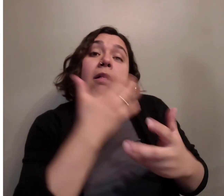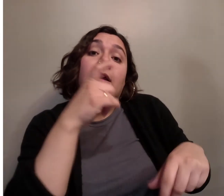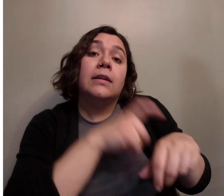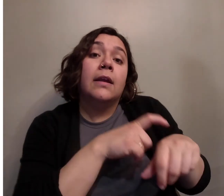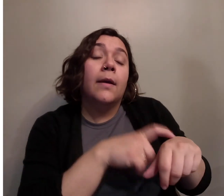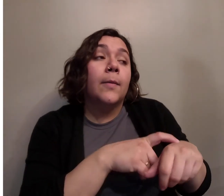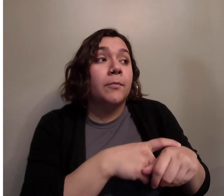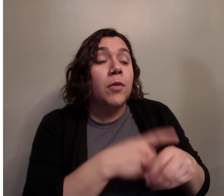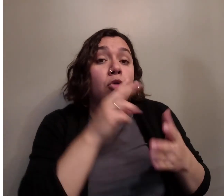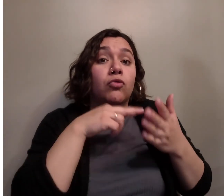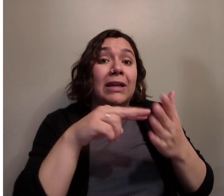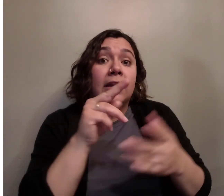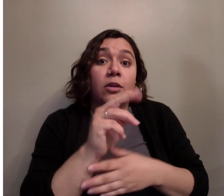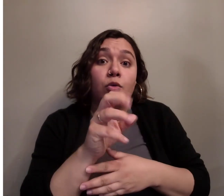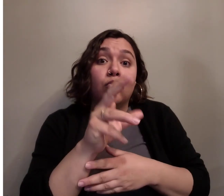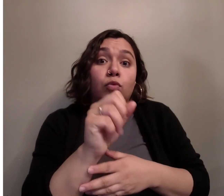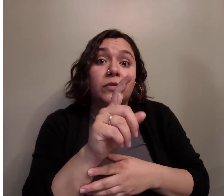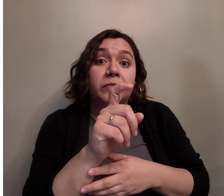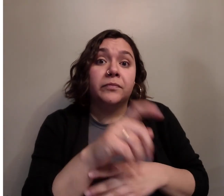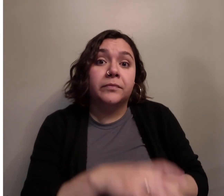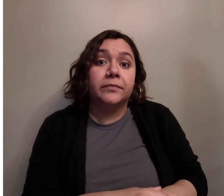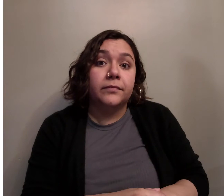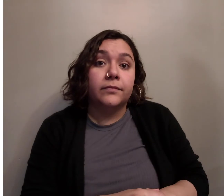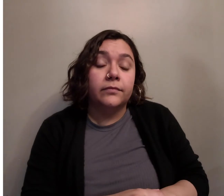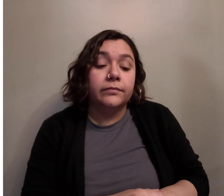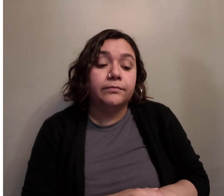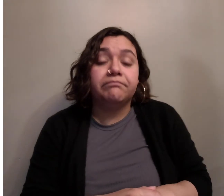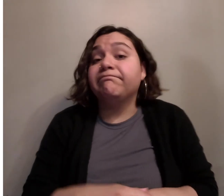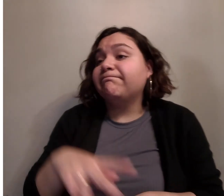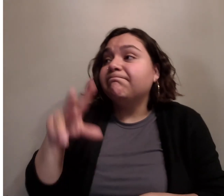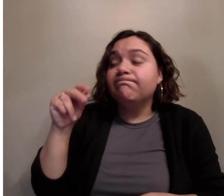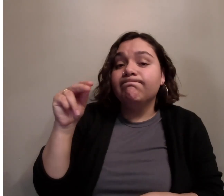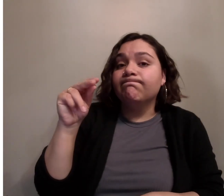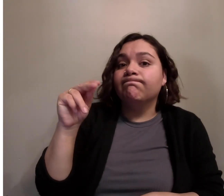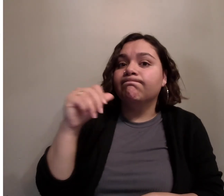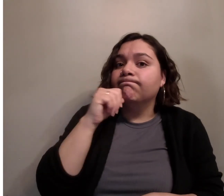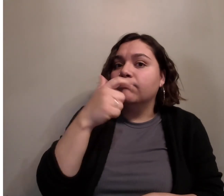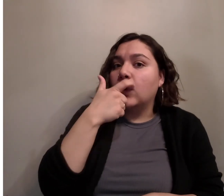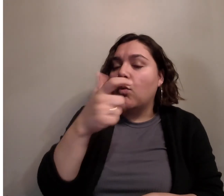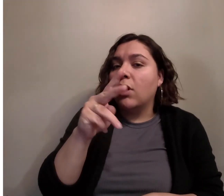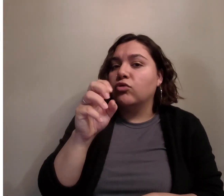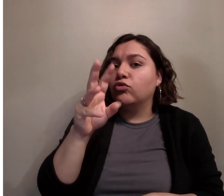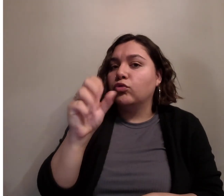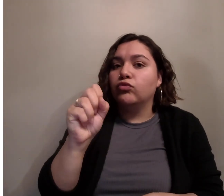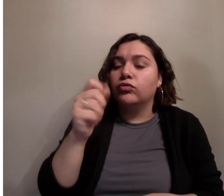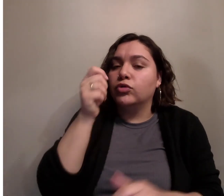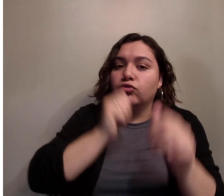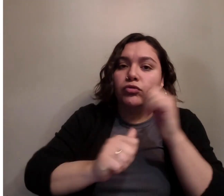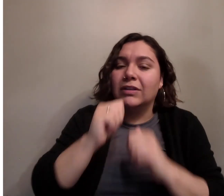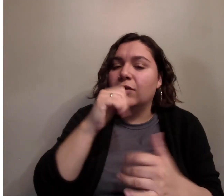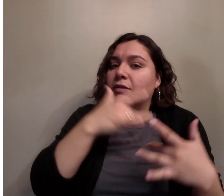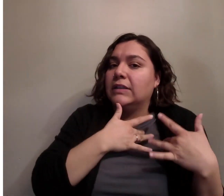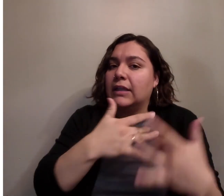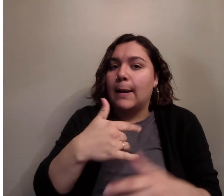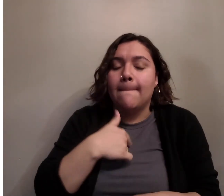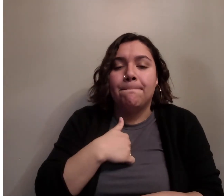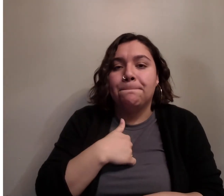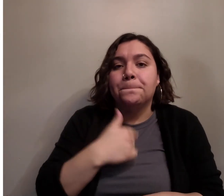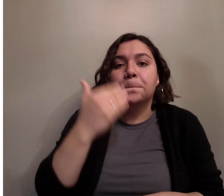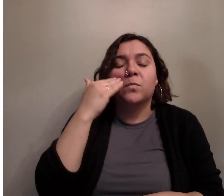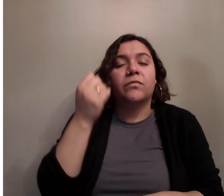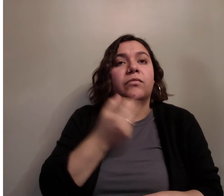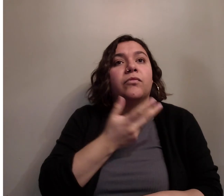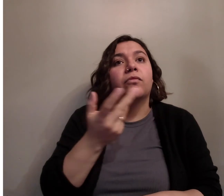Do you spend a lot of time reading the news? No, I don't watch the cable news